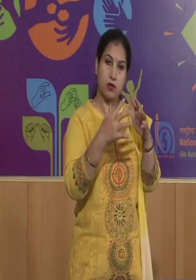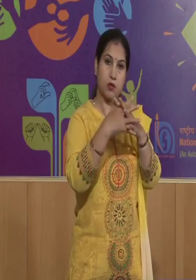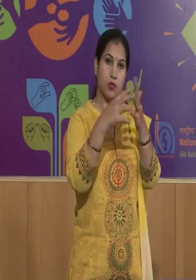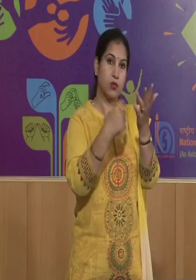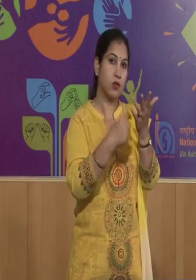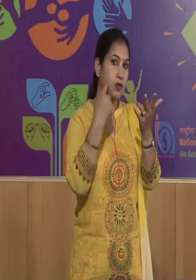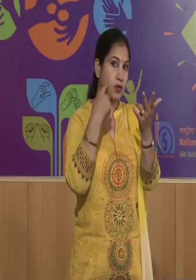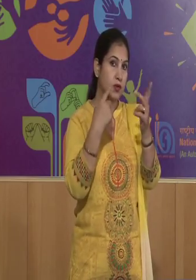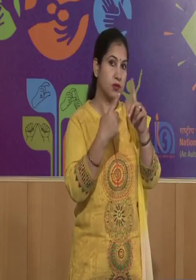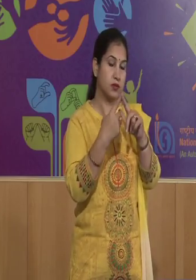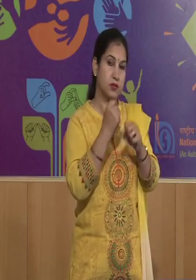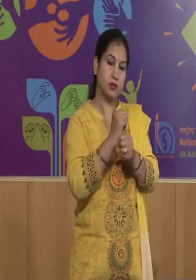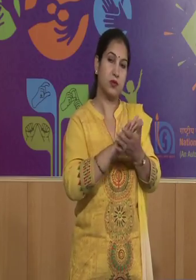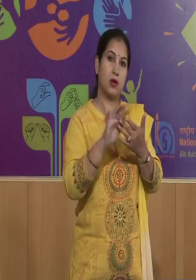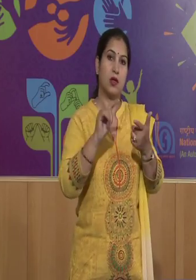for the textile industry.